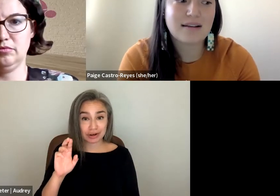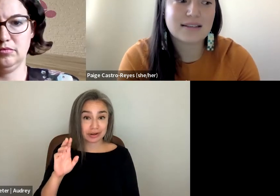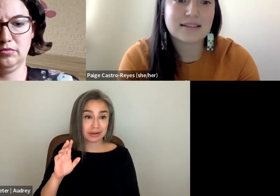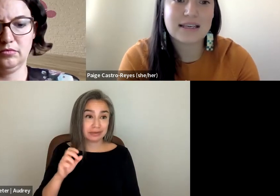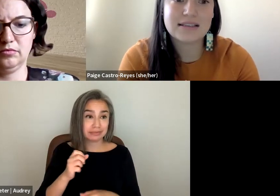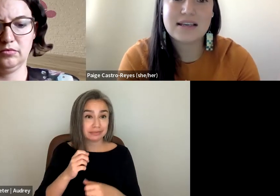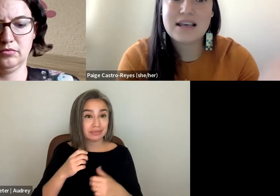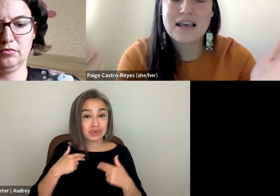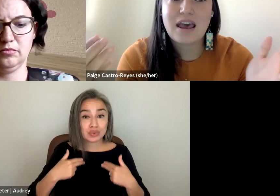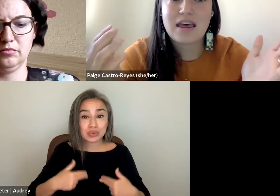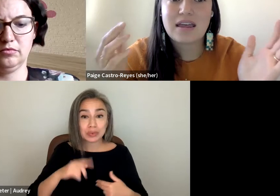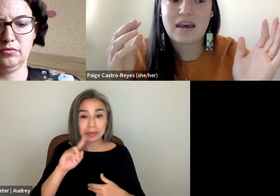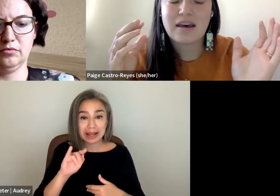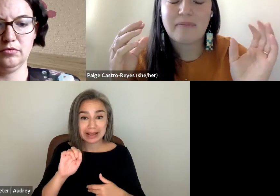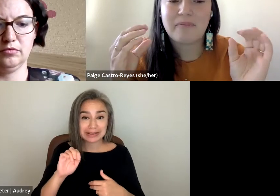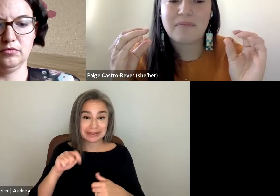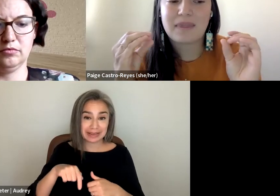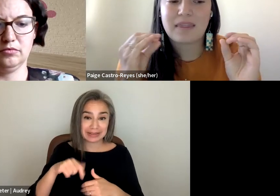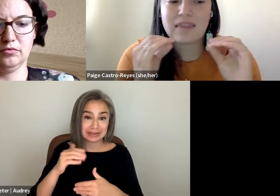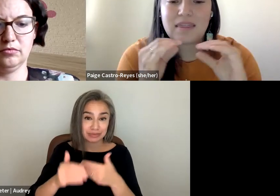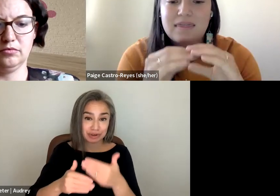these processes,